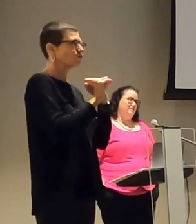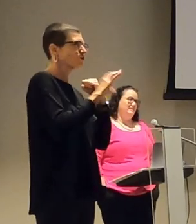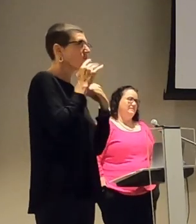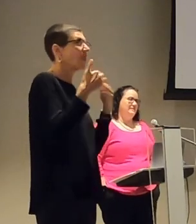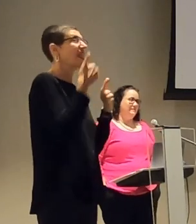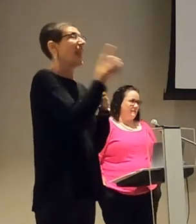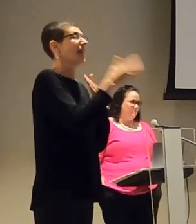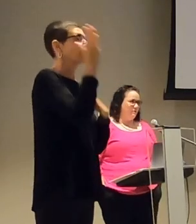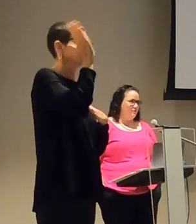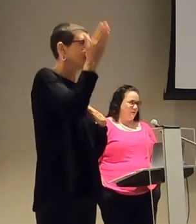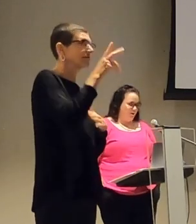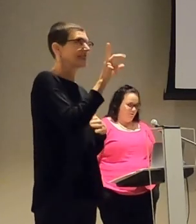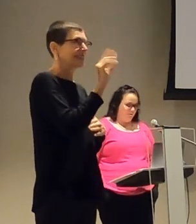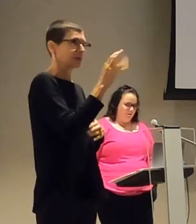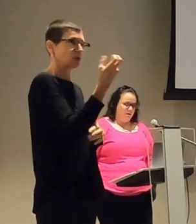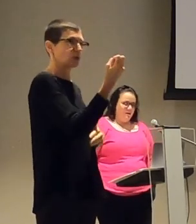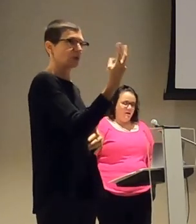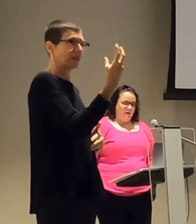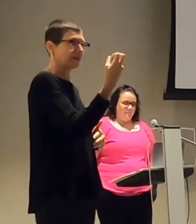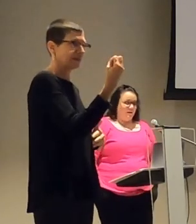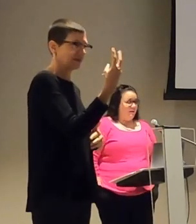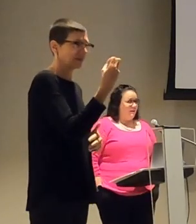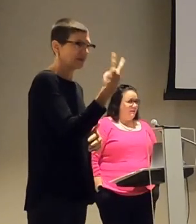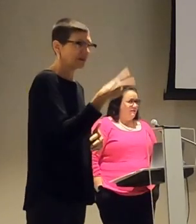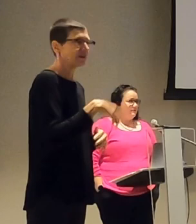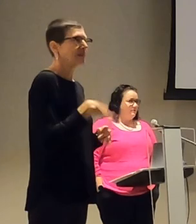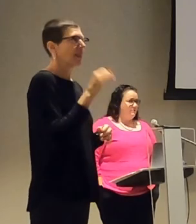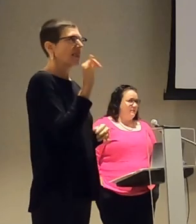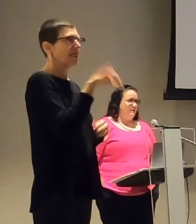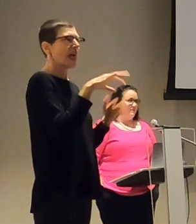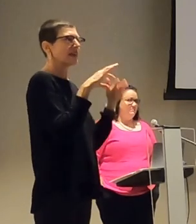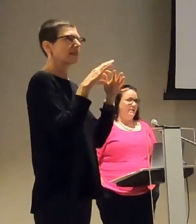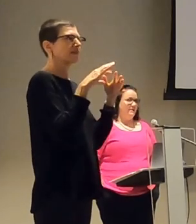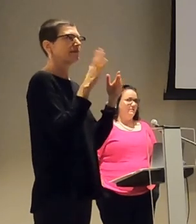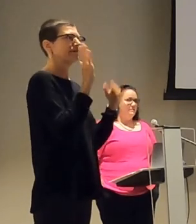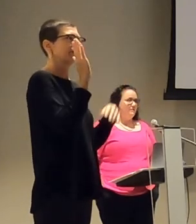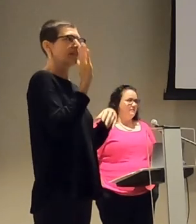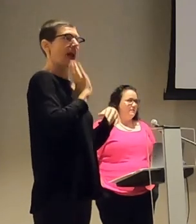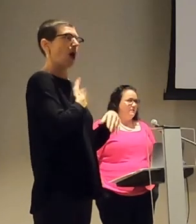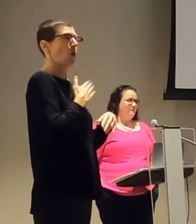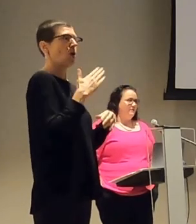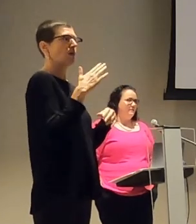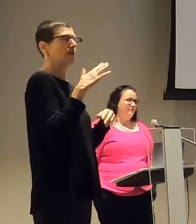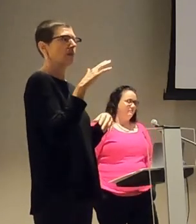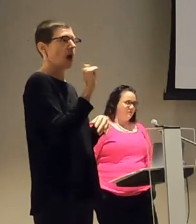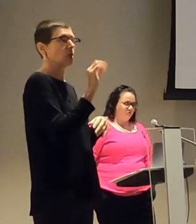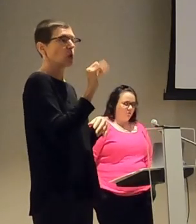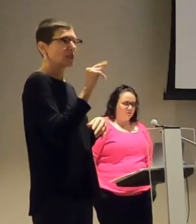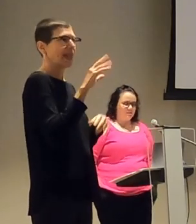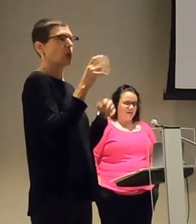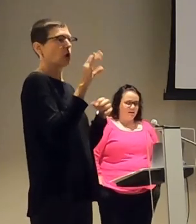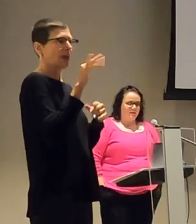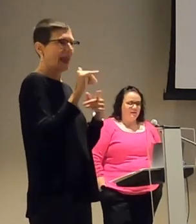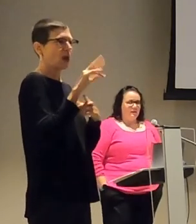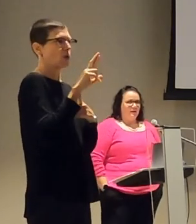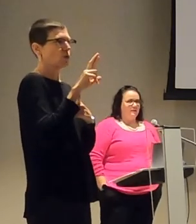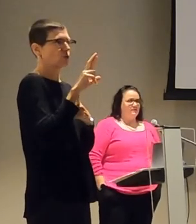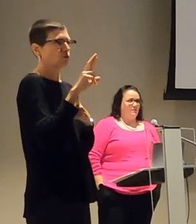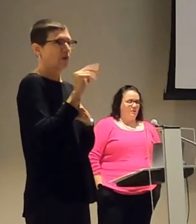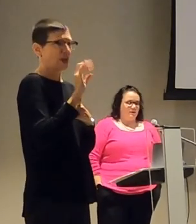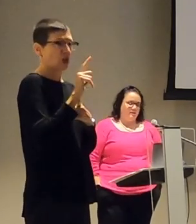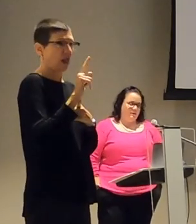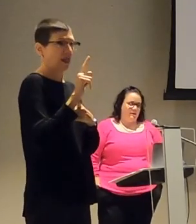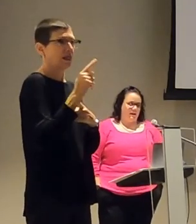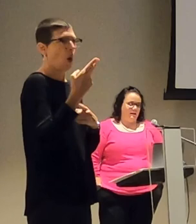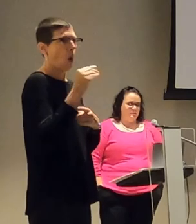Curator, which is December 12th. And it is going to be given by our Associate Curator, Rachel Holstead. And